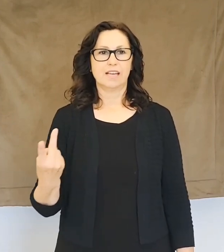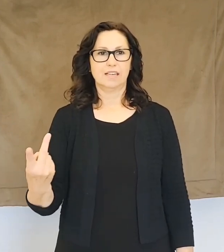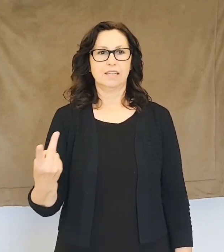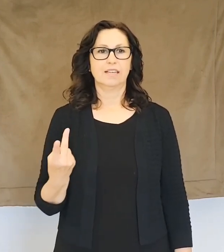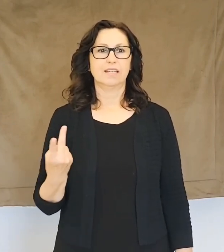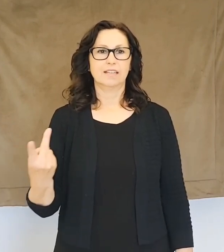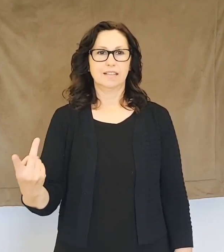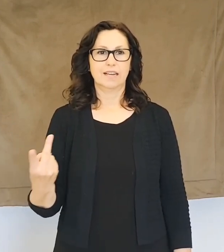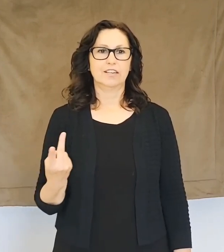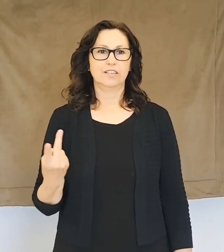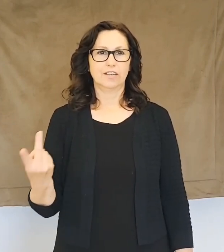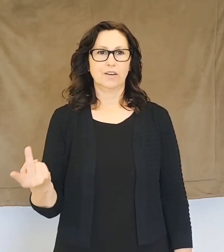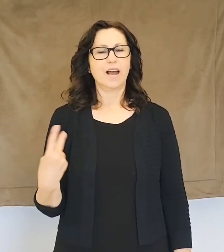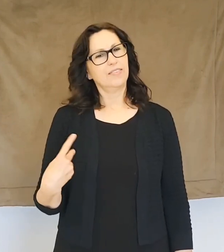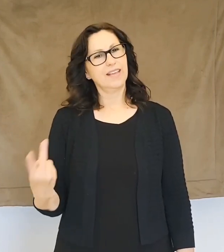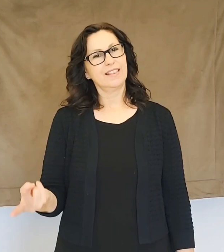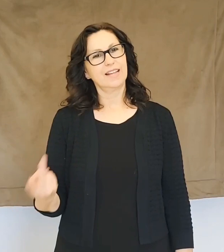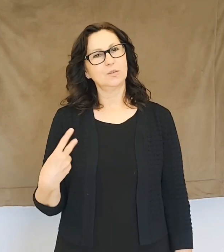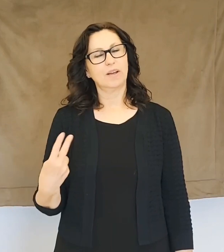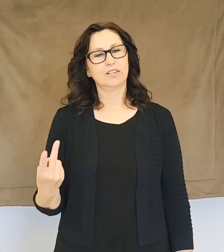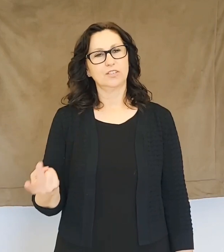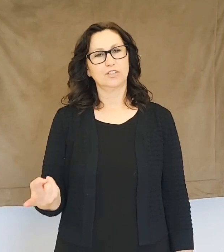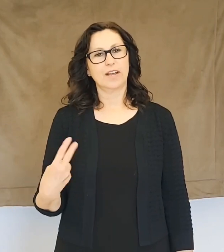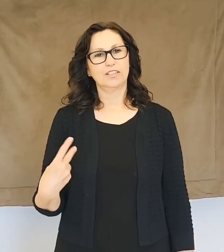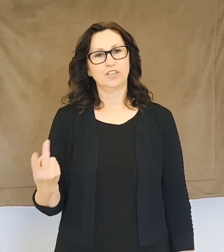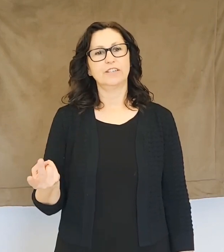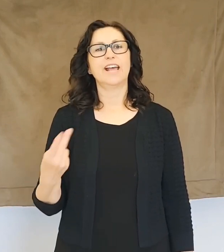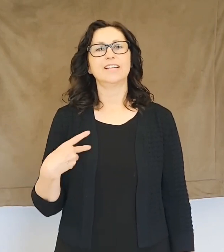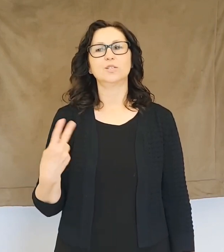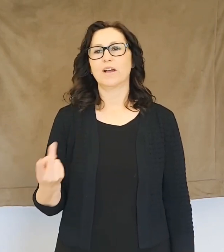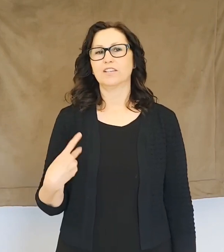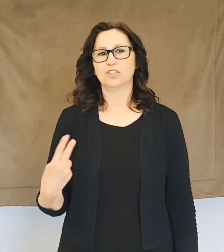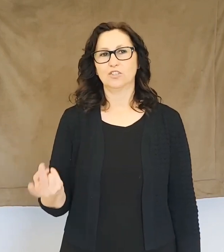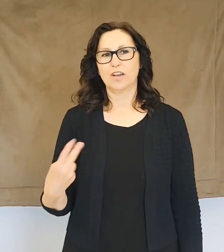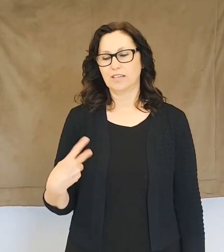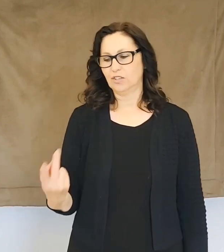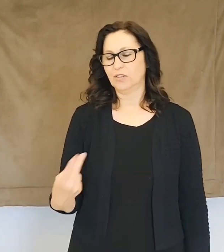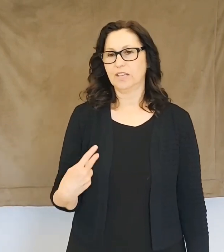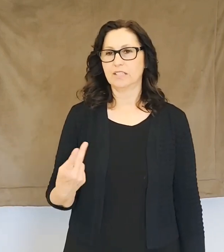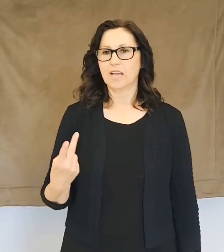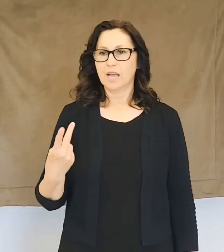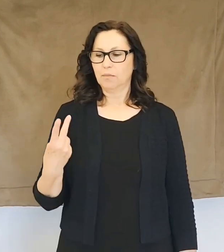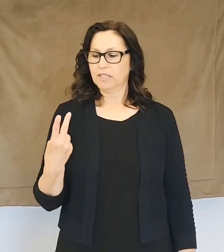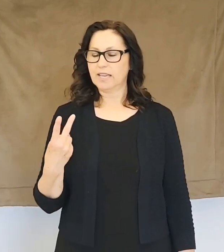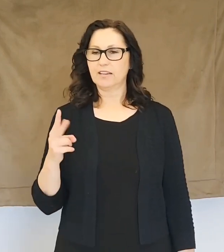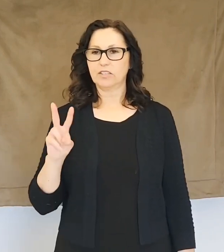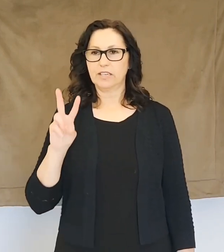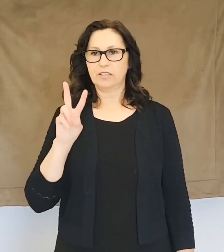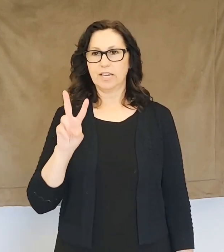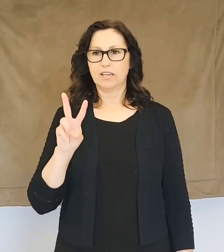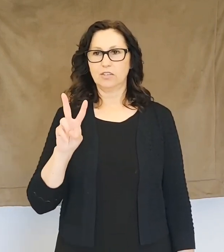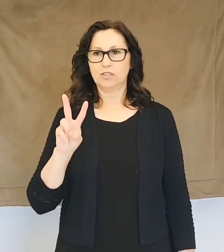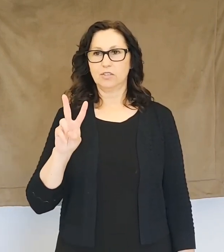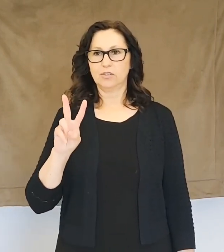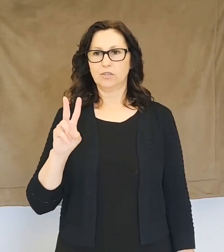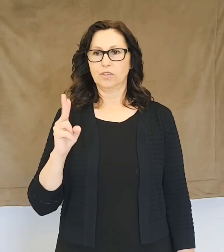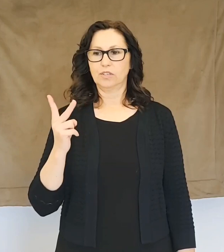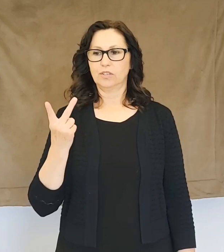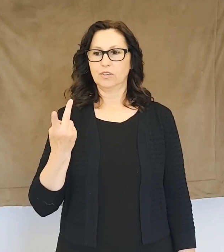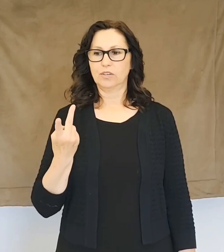hand. There you go. I think that's why, because you're trying to do this. But it's actually you take your two, you turn